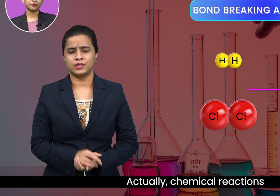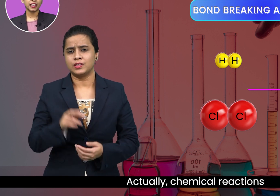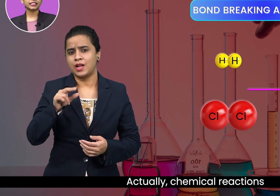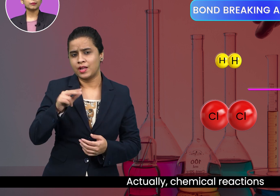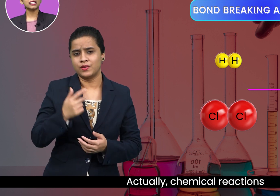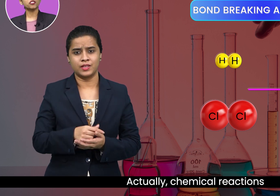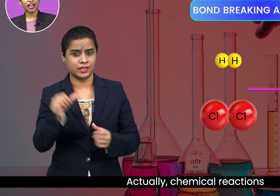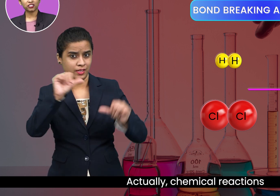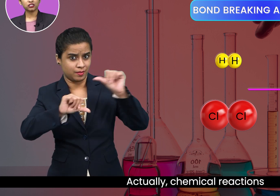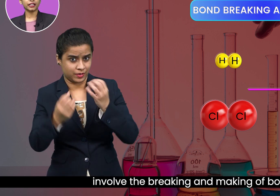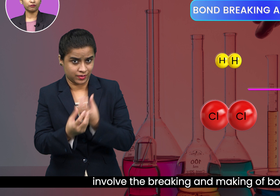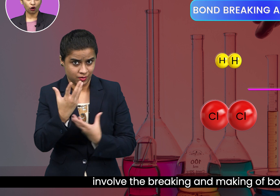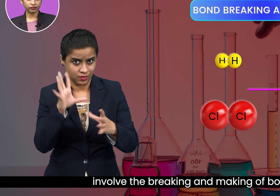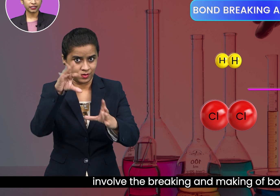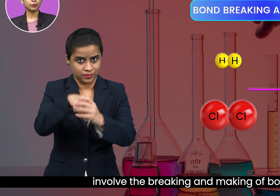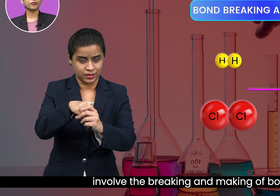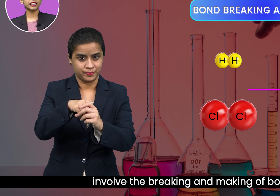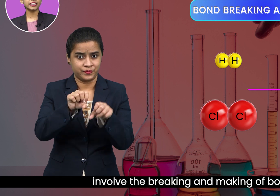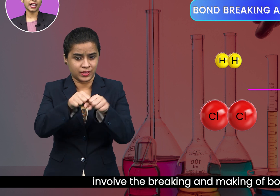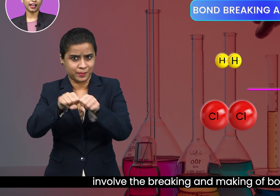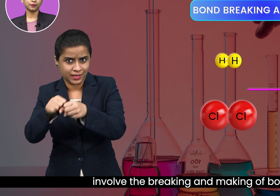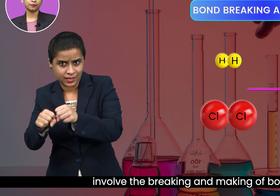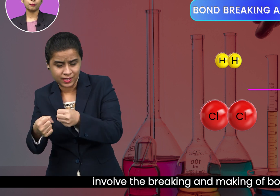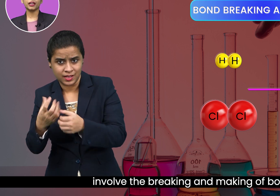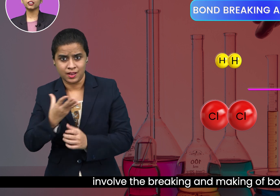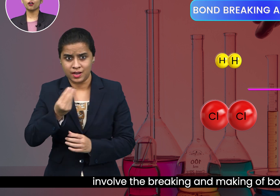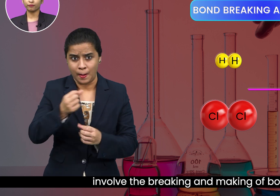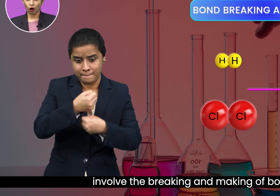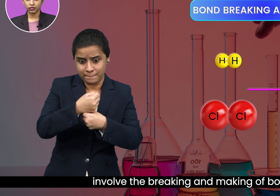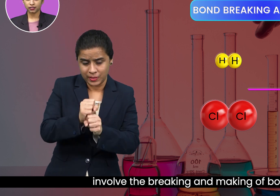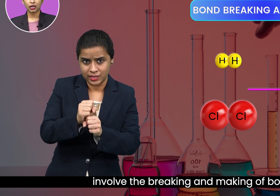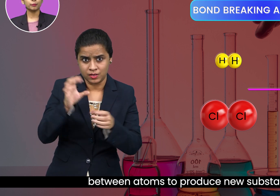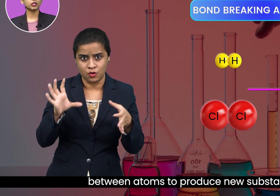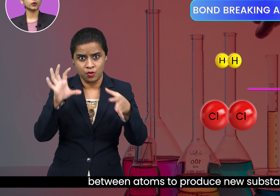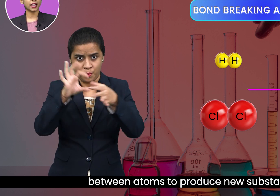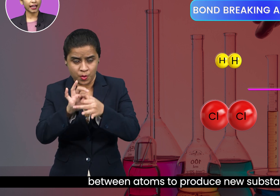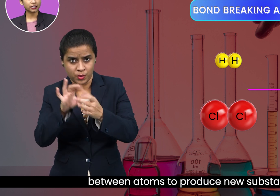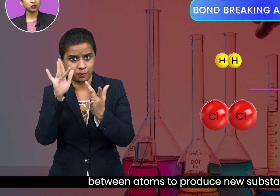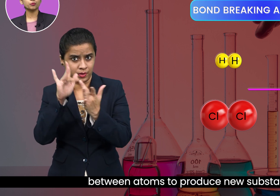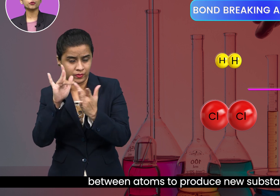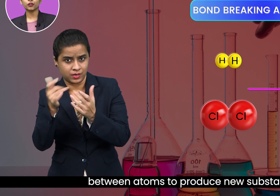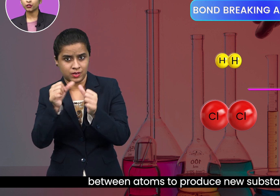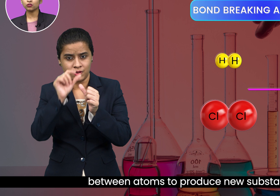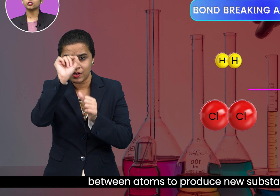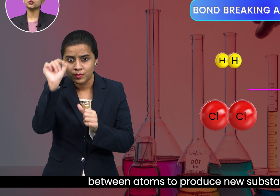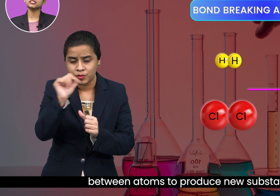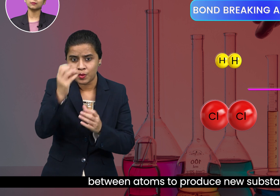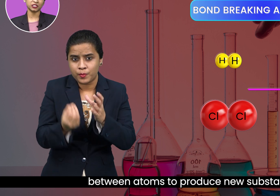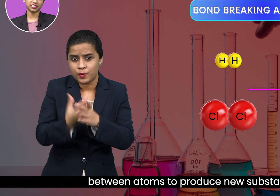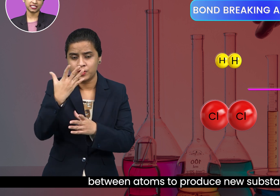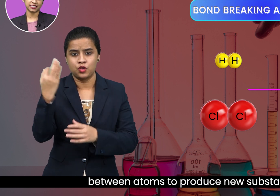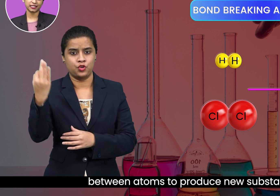Actually, chemical reactions involve the breaking and making of bonds between atoms to produce